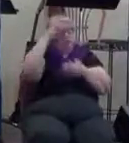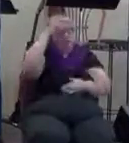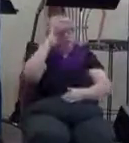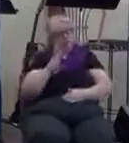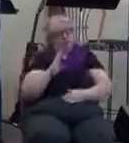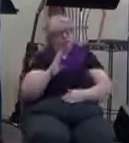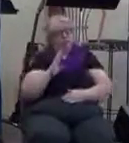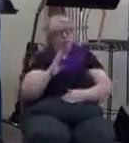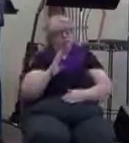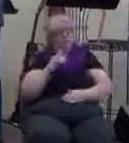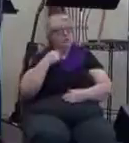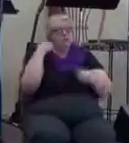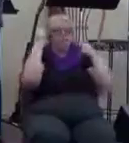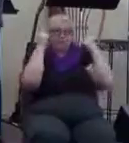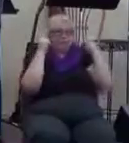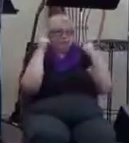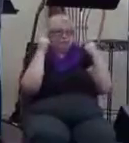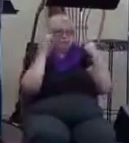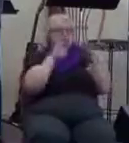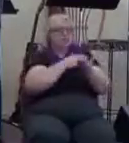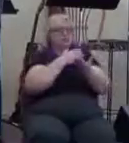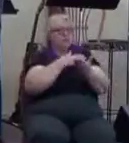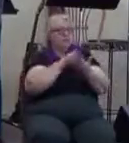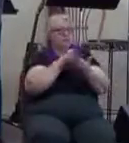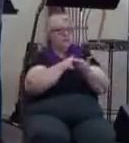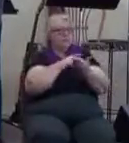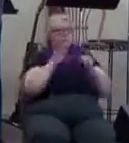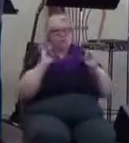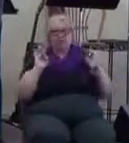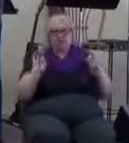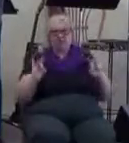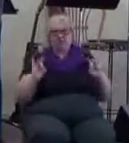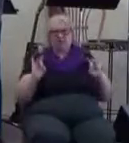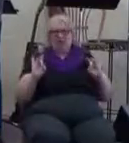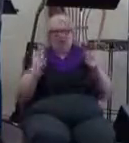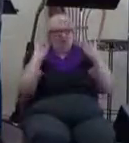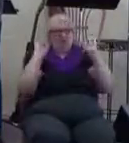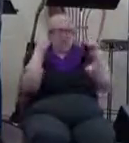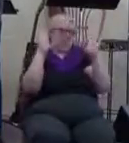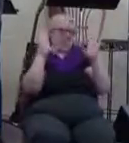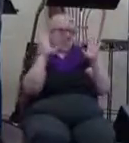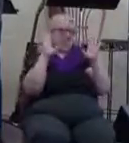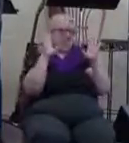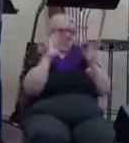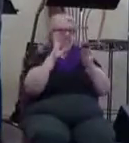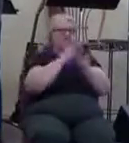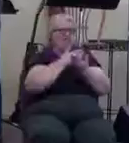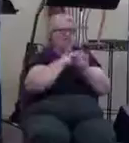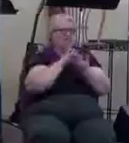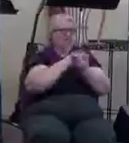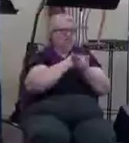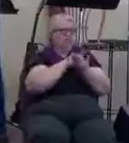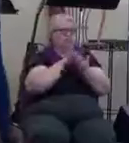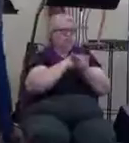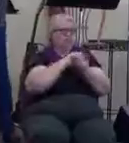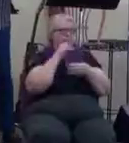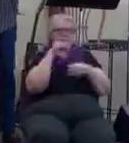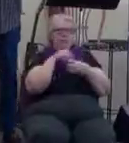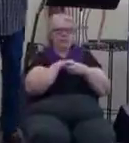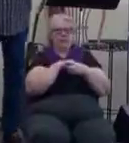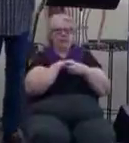And I think here they are singing these nasty metallic songs, and they're in